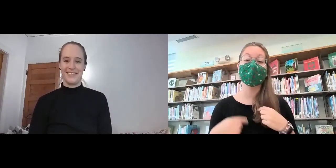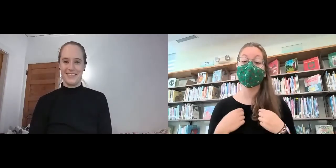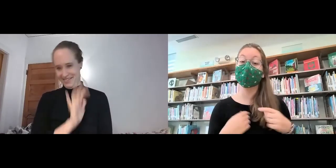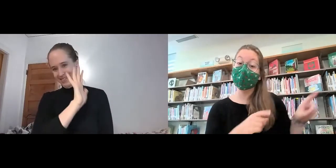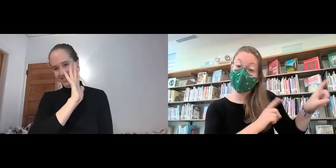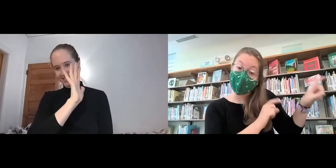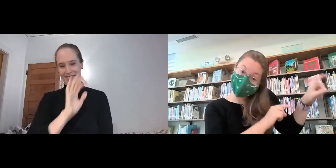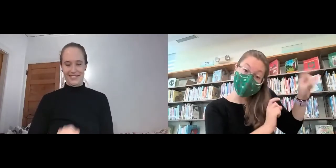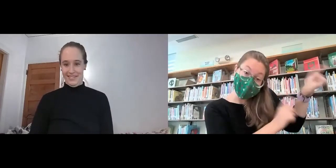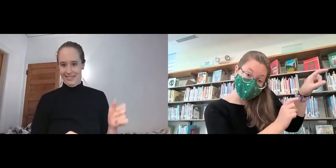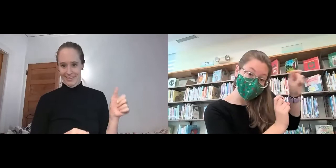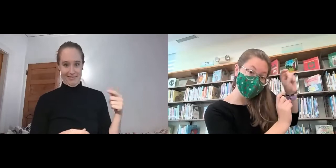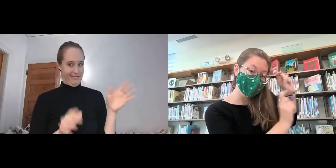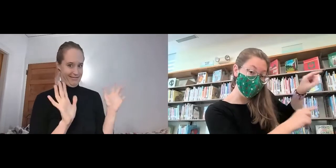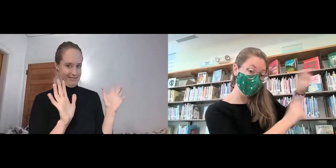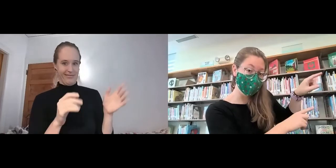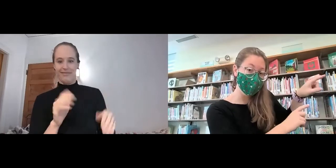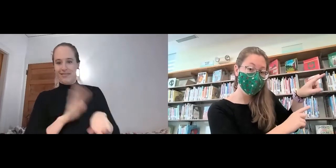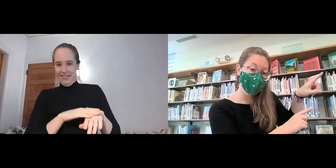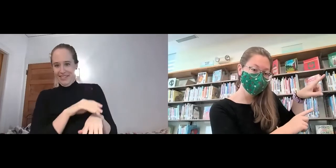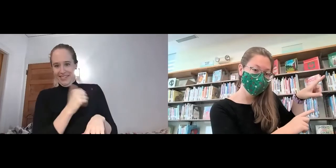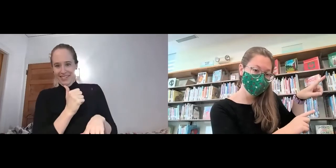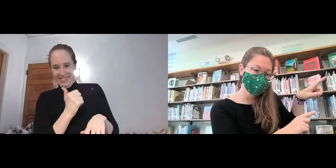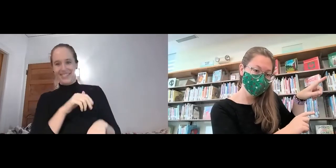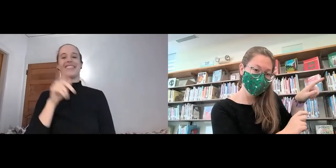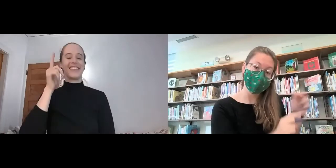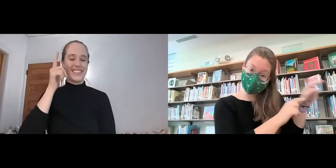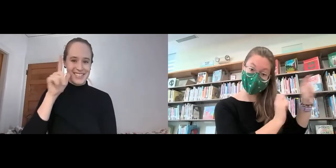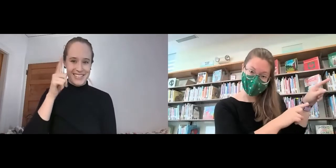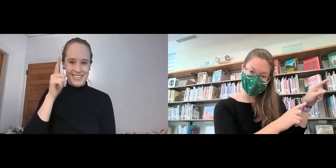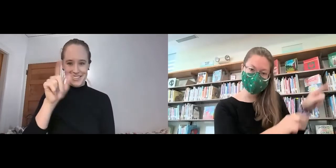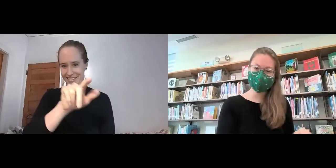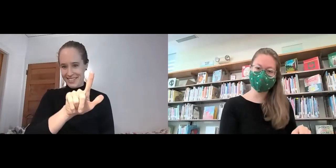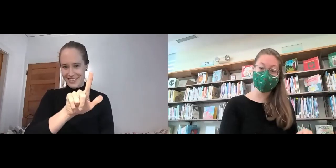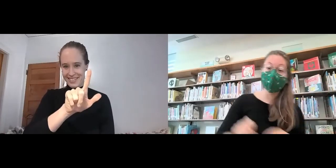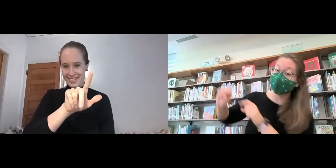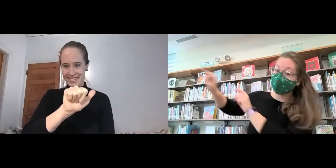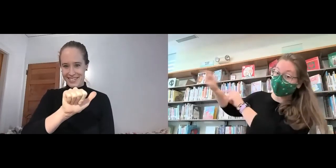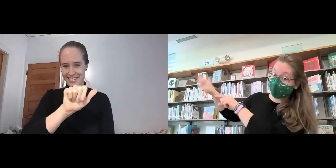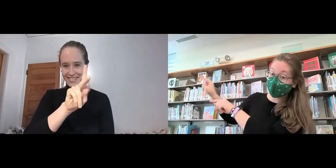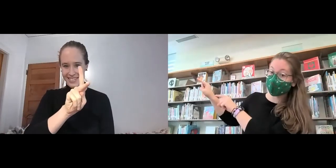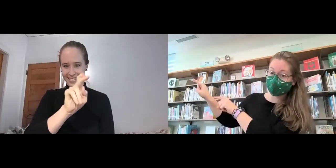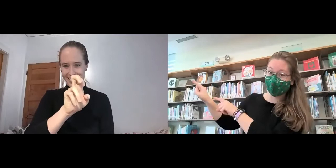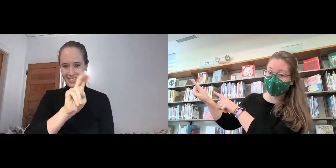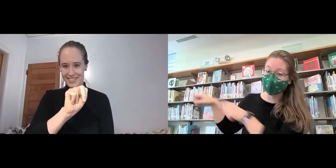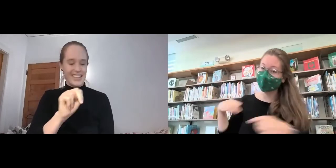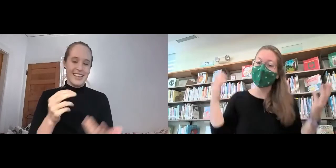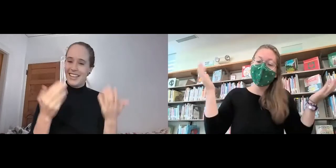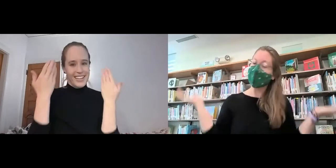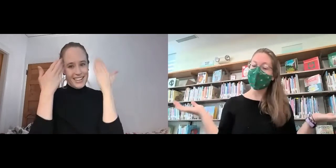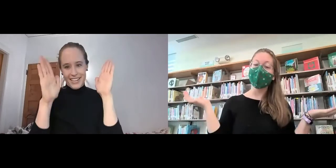And then on my screen, Lakin's over here. This is Lakin. But it's maybe this is